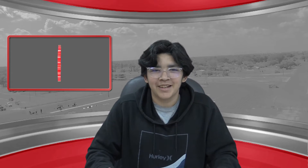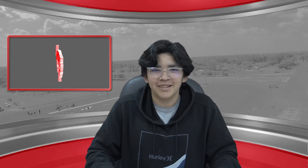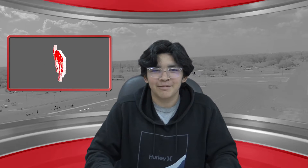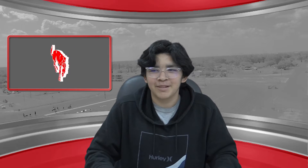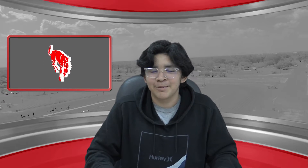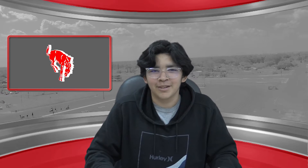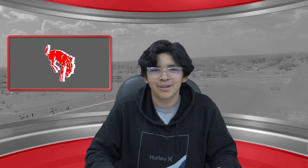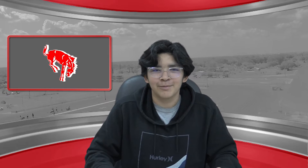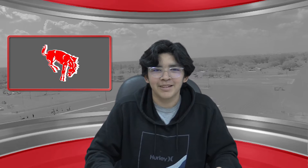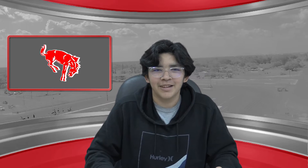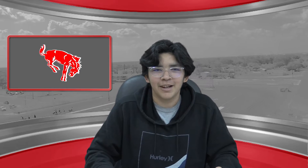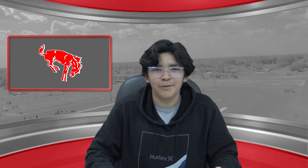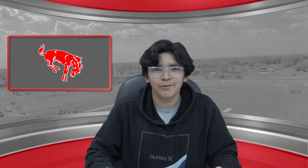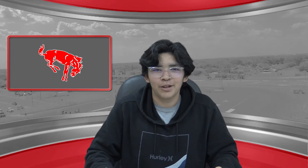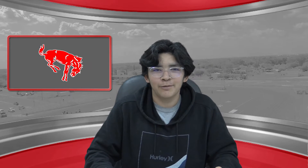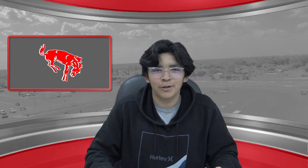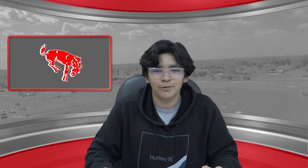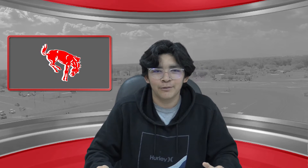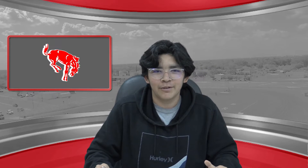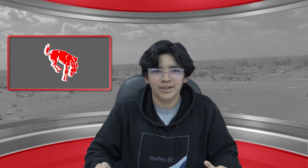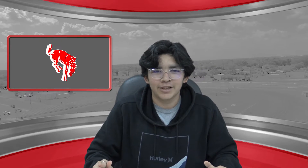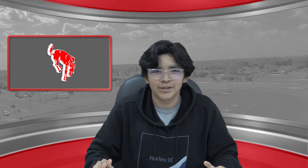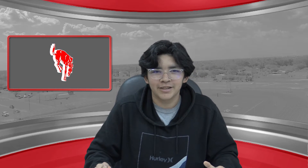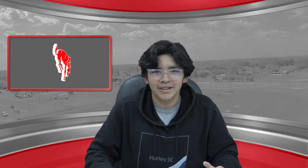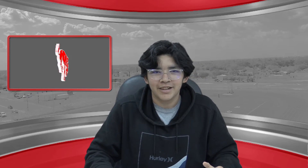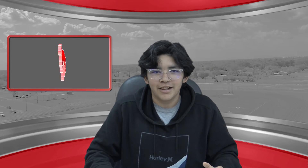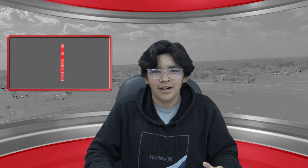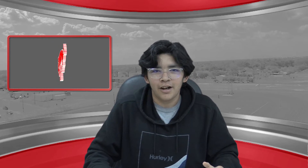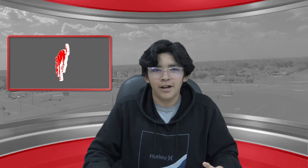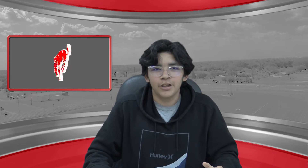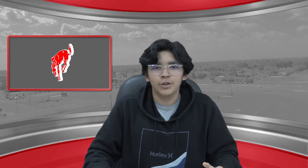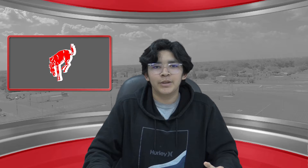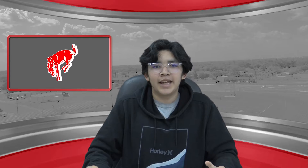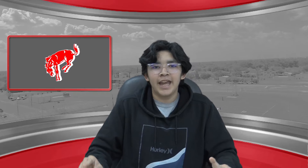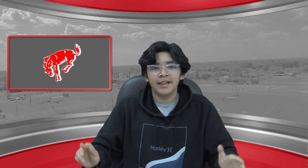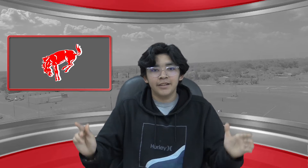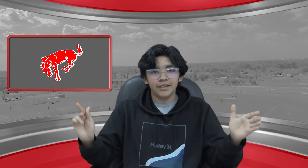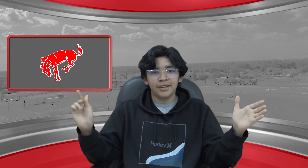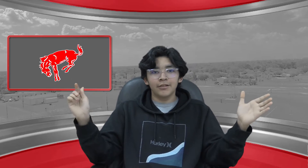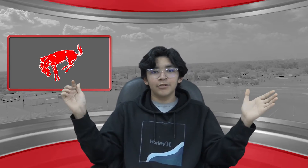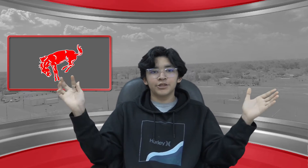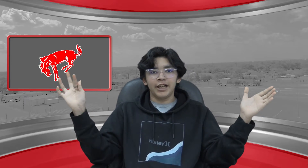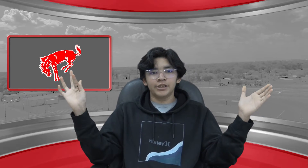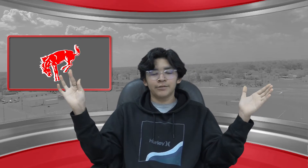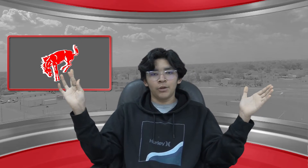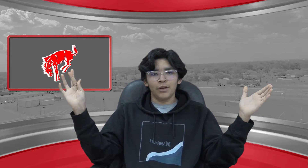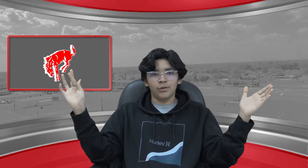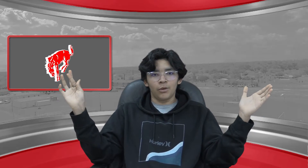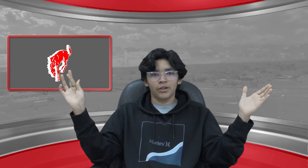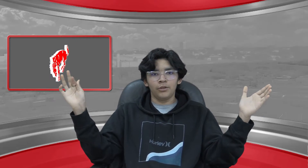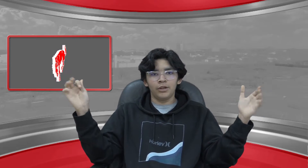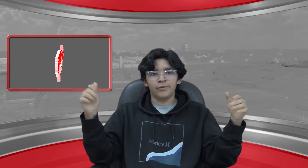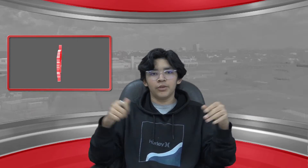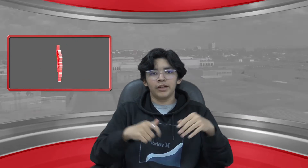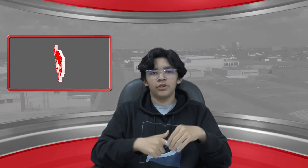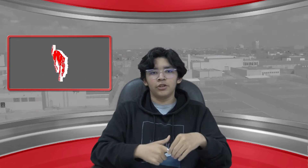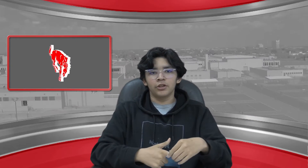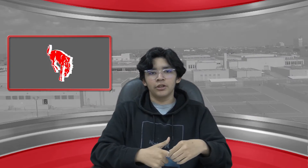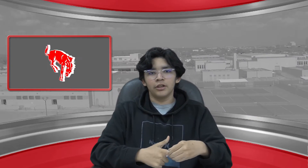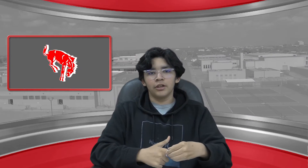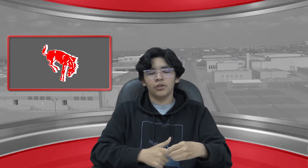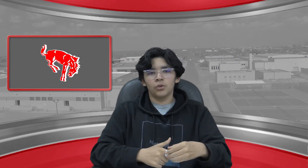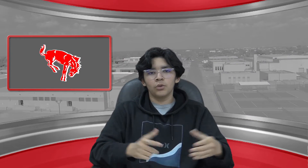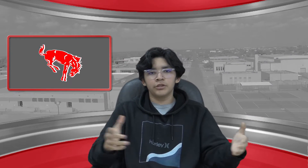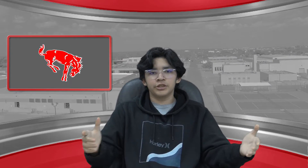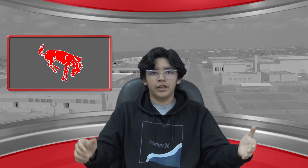sorry about that, they're being stupid. If you've already voted for your favorite teacher, you can still change your vote if you want to, if you sign to